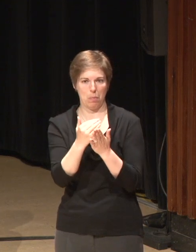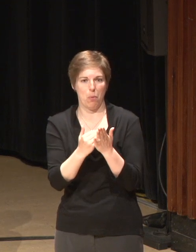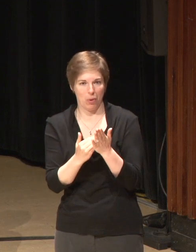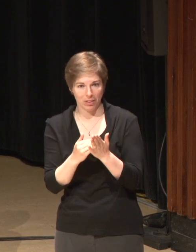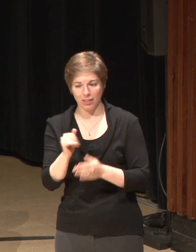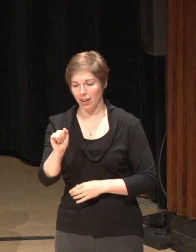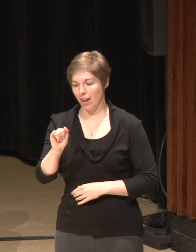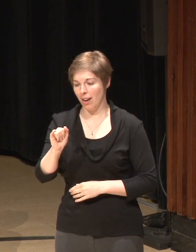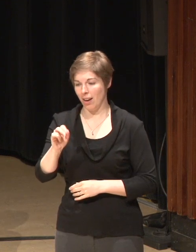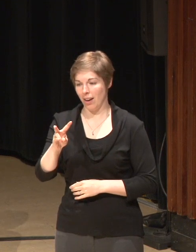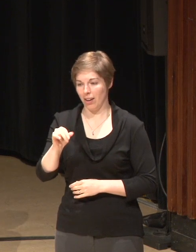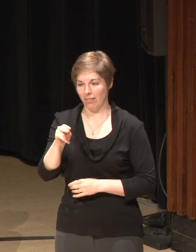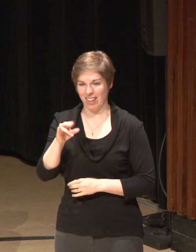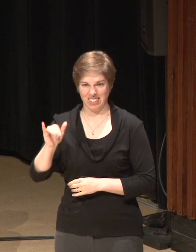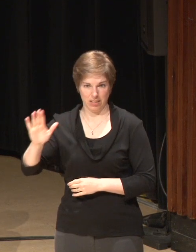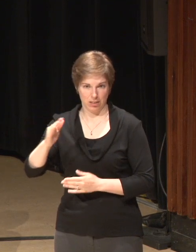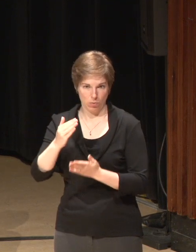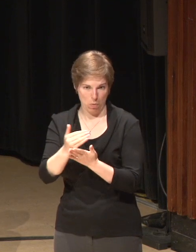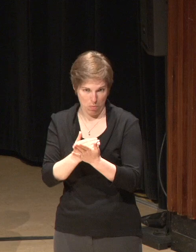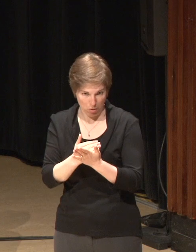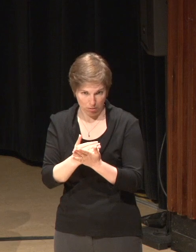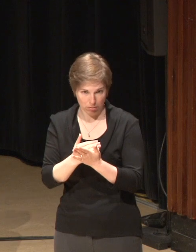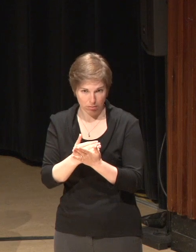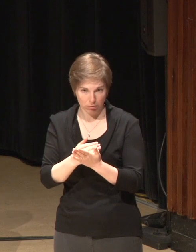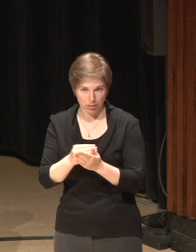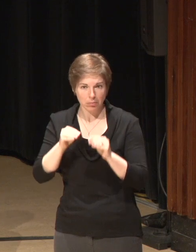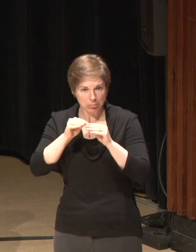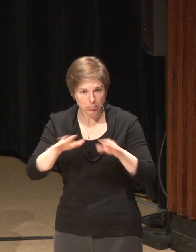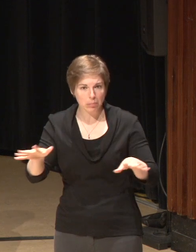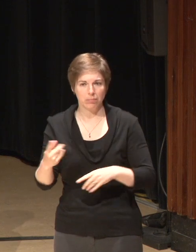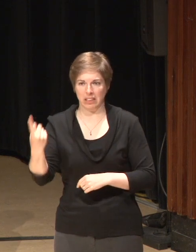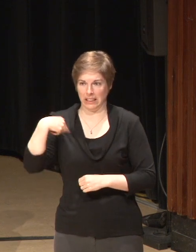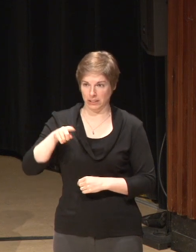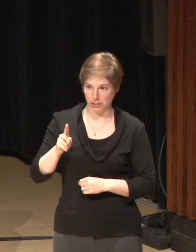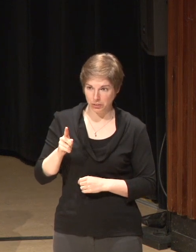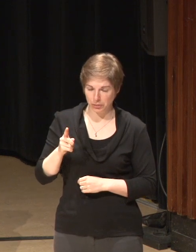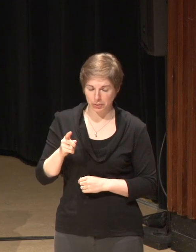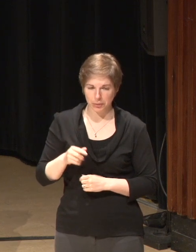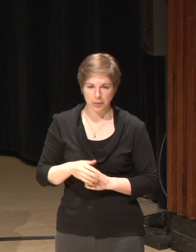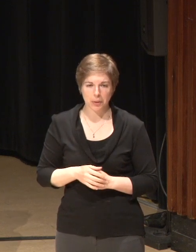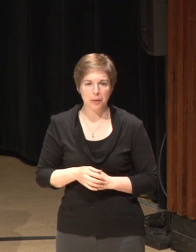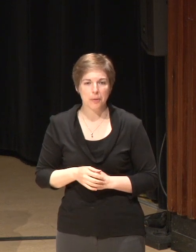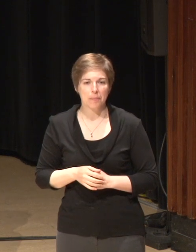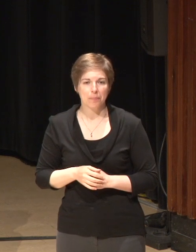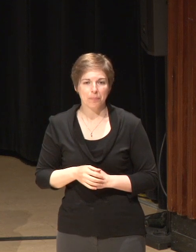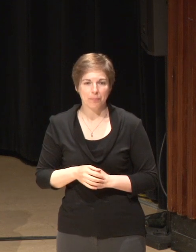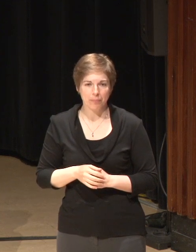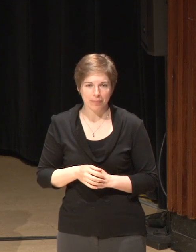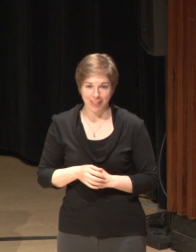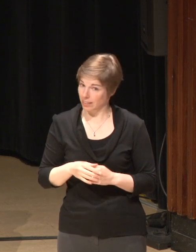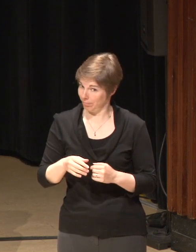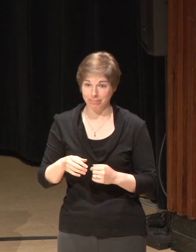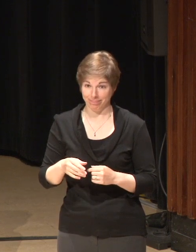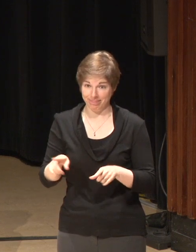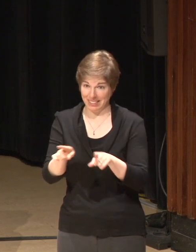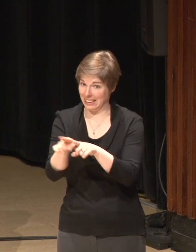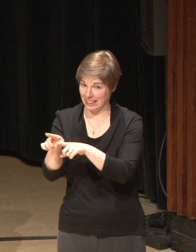so eloquently stated. And yes, it's chaired by the same Ray Ivany.